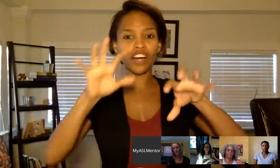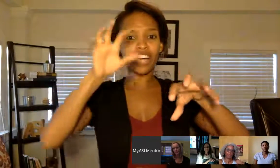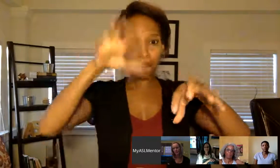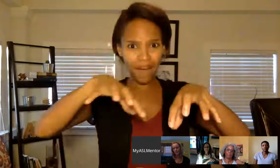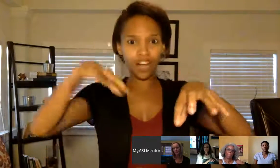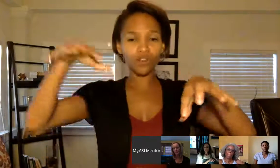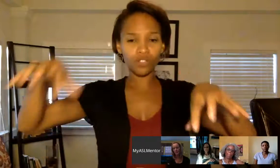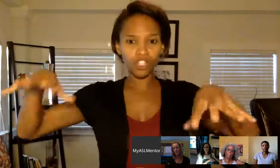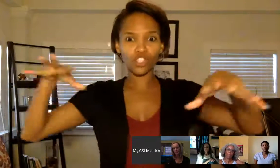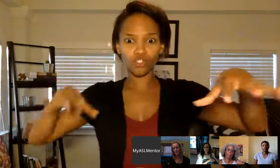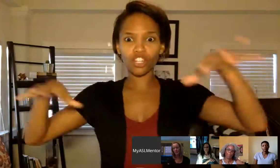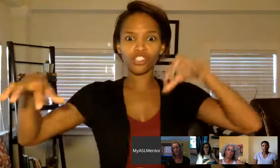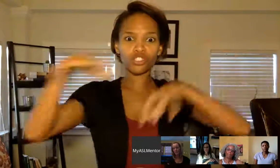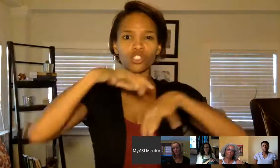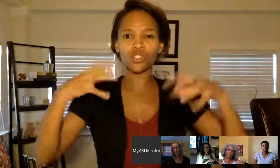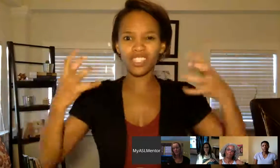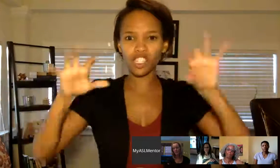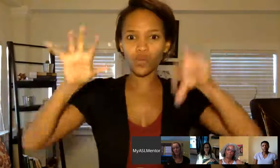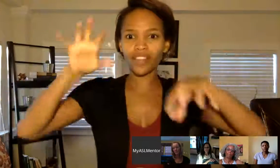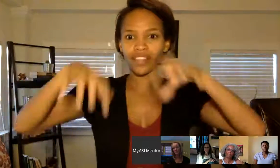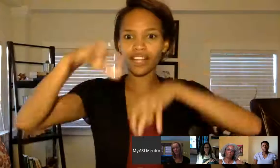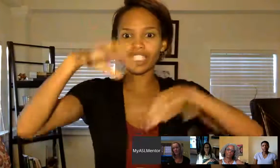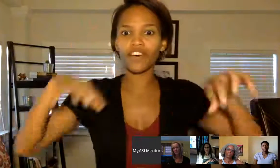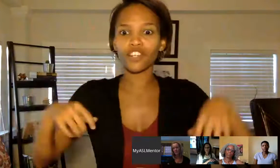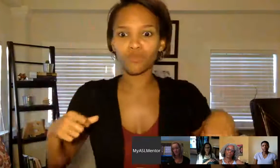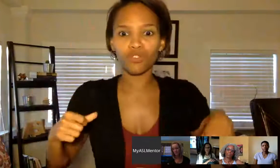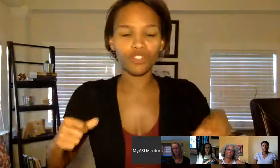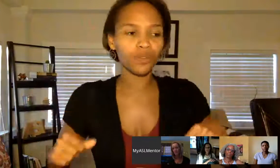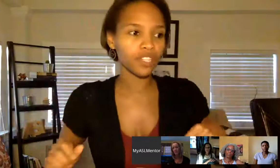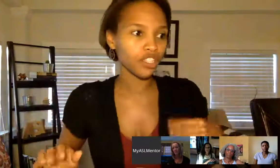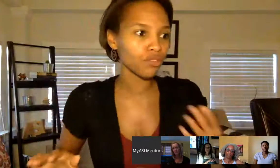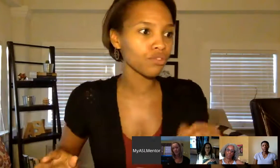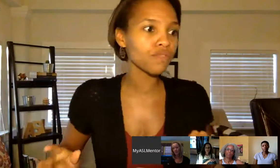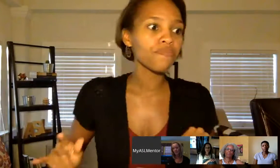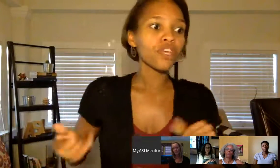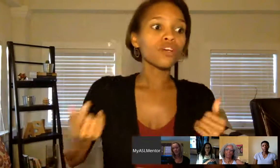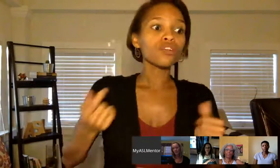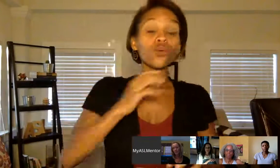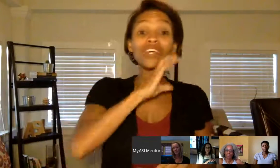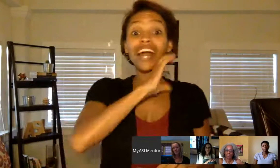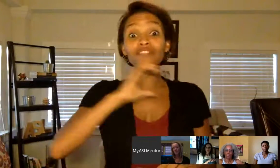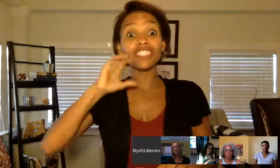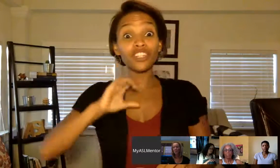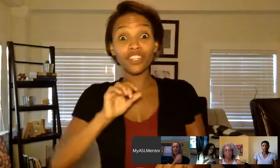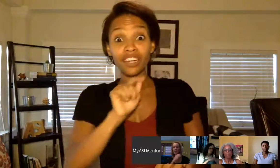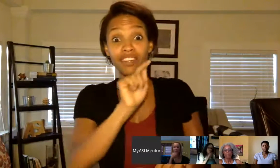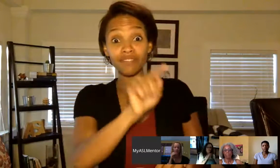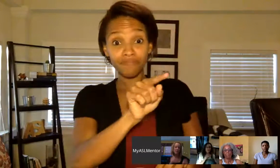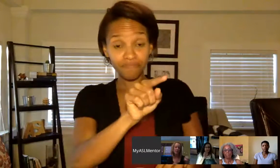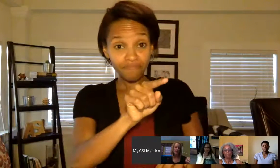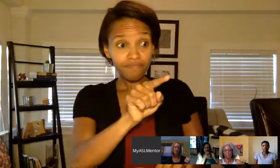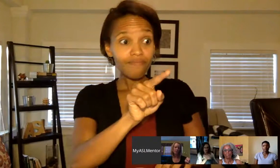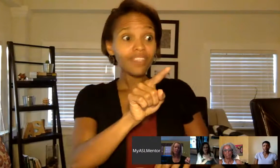When talking about the structures, this is when this classifier is more frequently used. So the